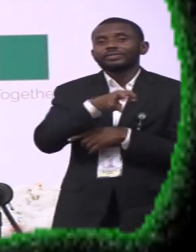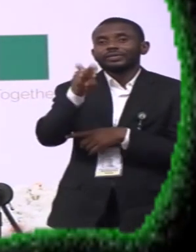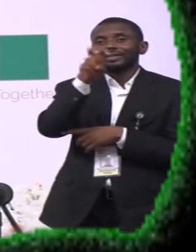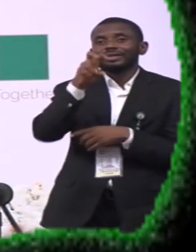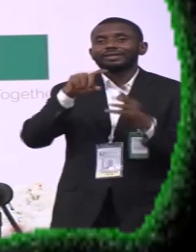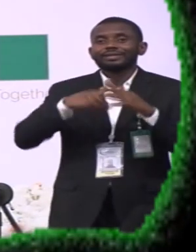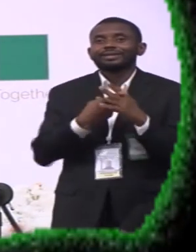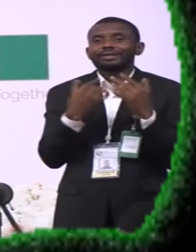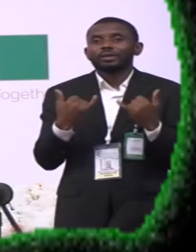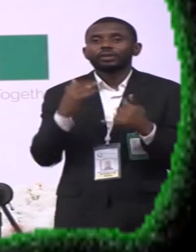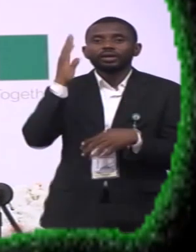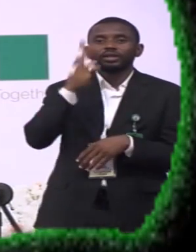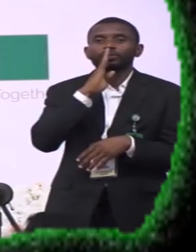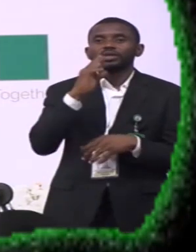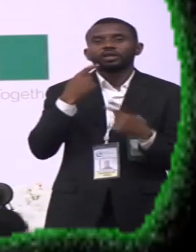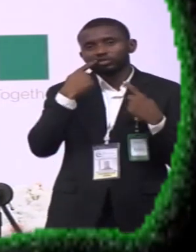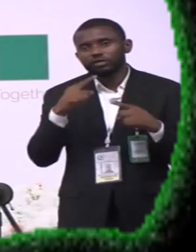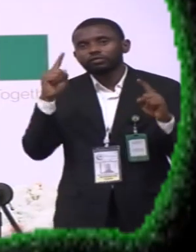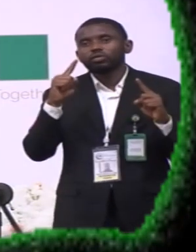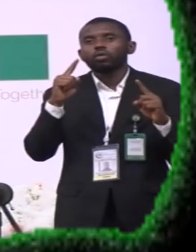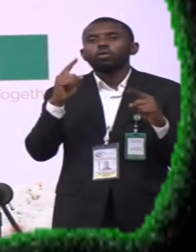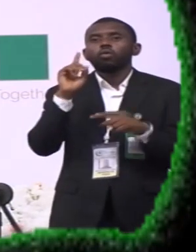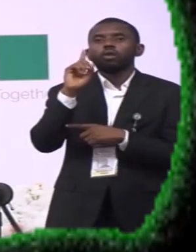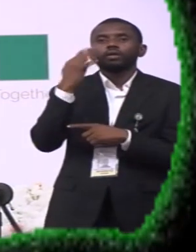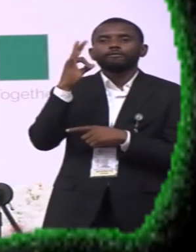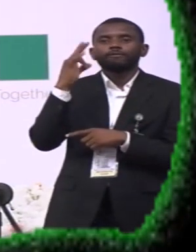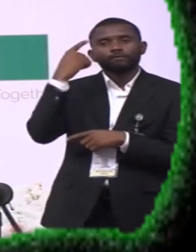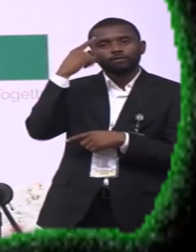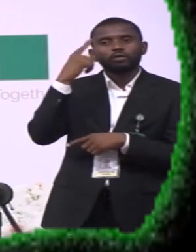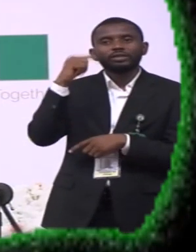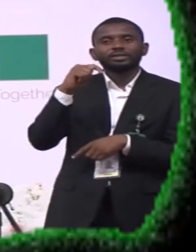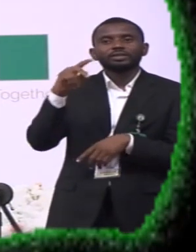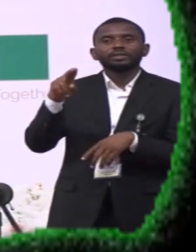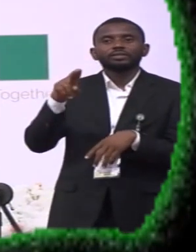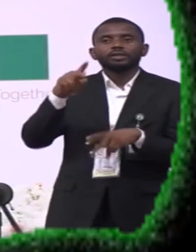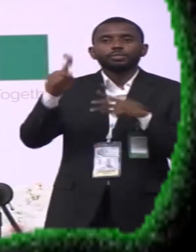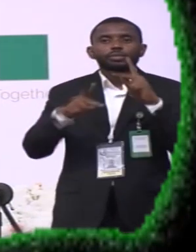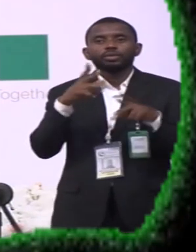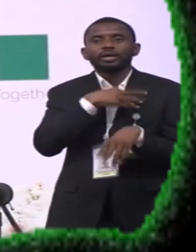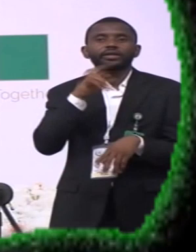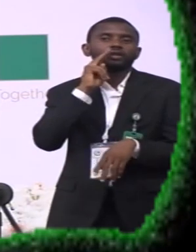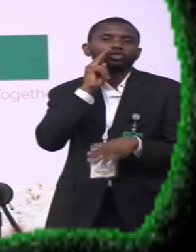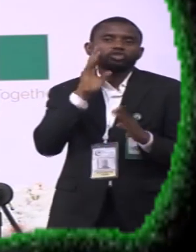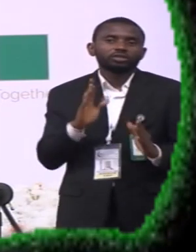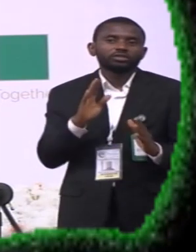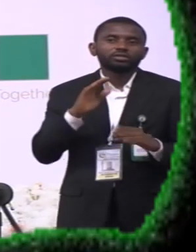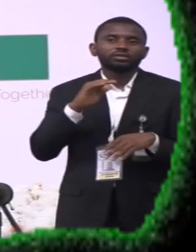now shall be a successful one for the Ummah and Nigerians at